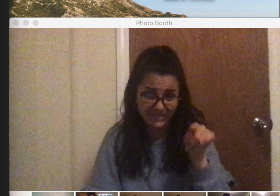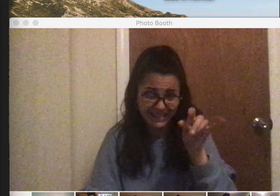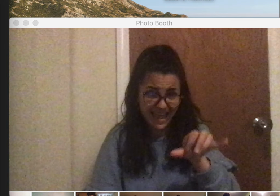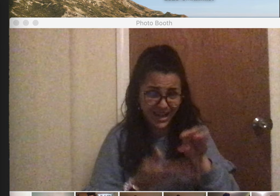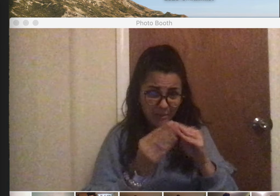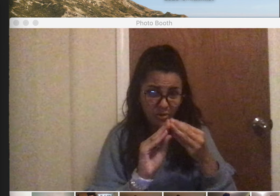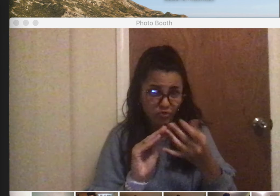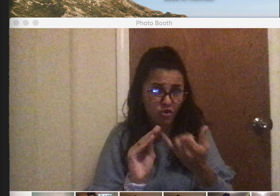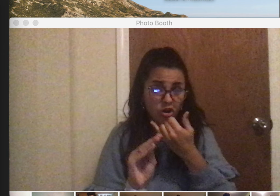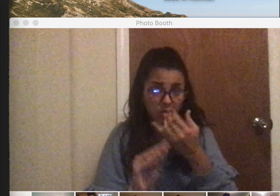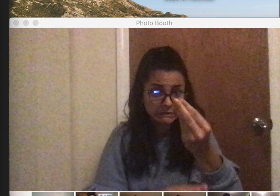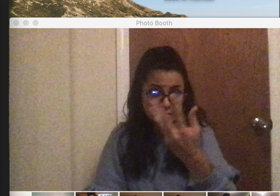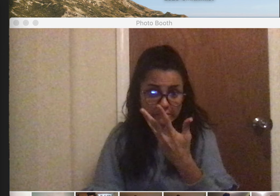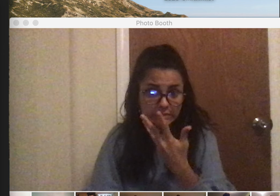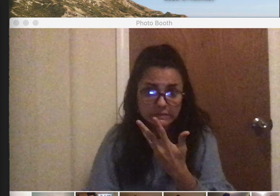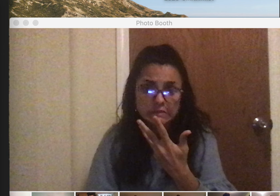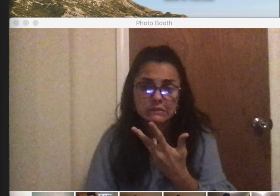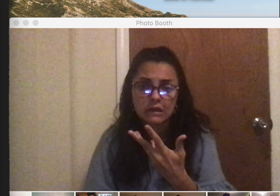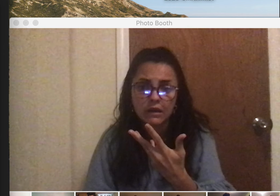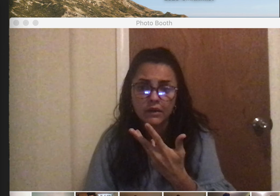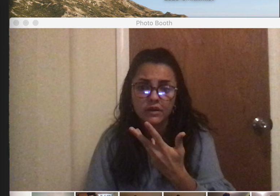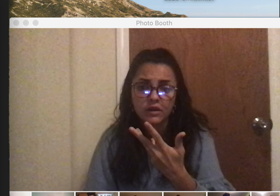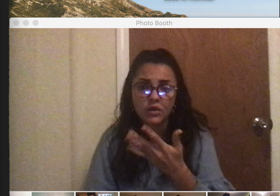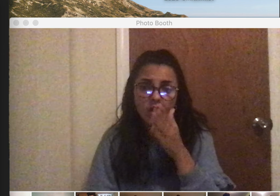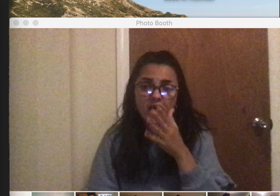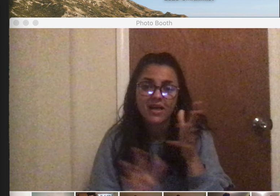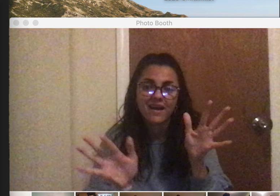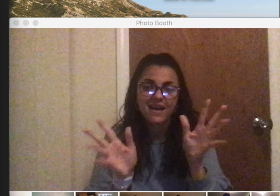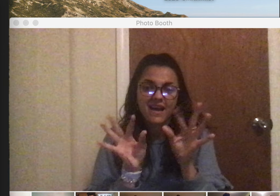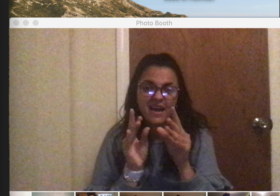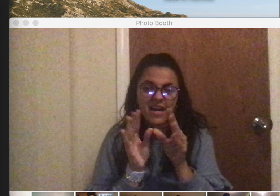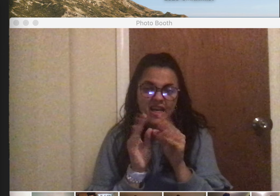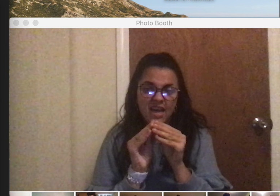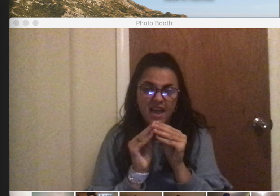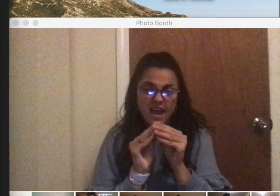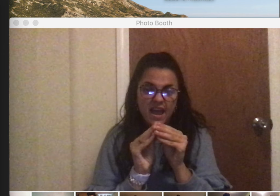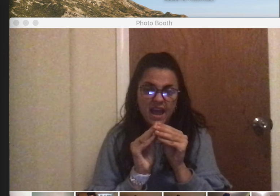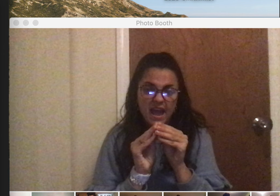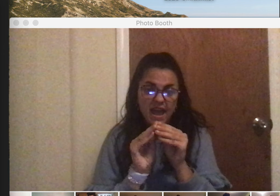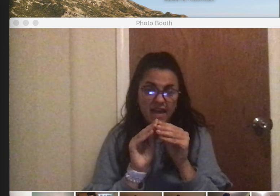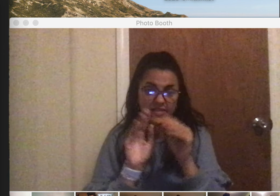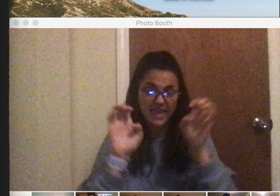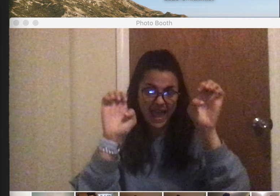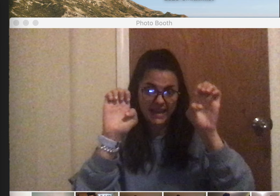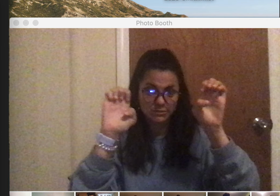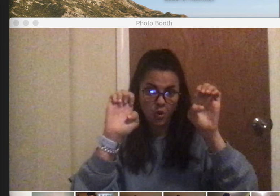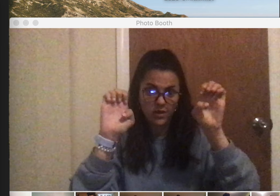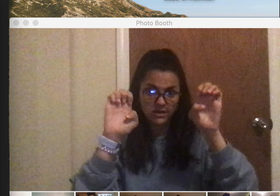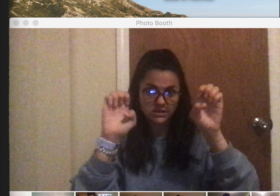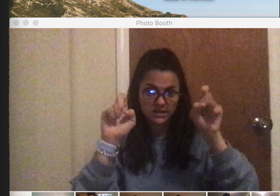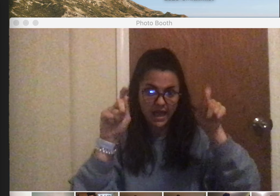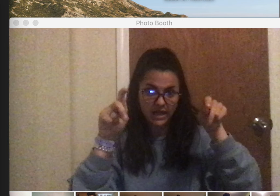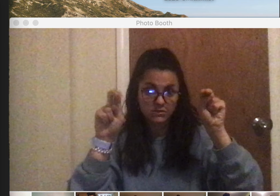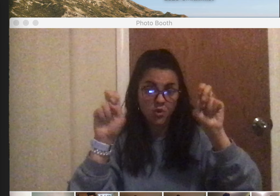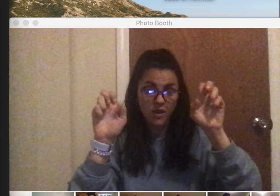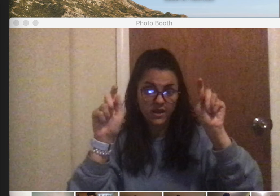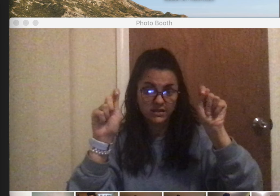to add the exponents. So 4 plus 2 will give us 6. So that's the final answer for that